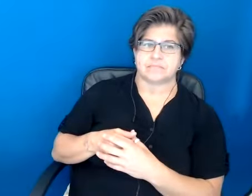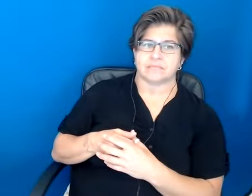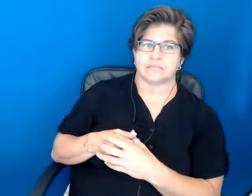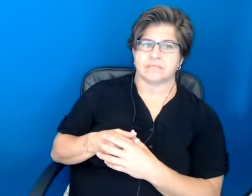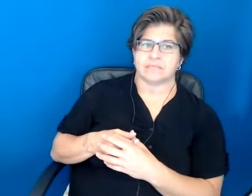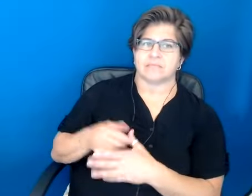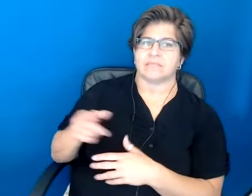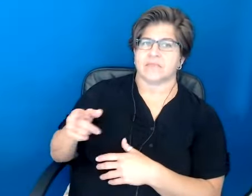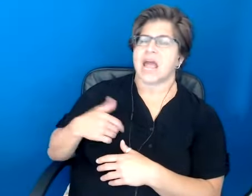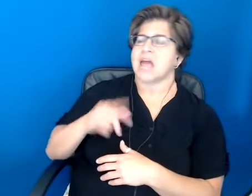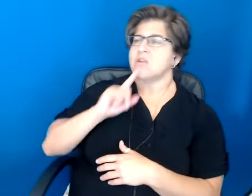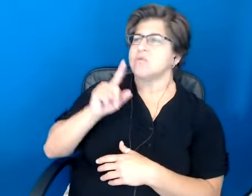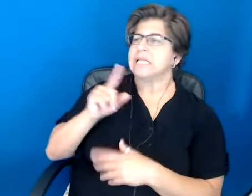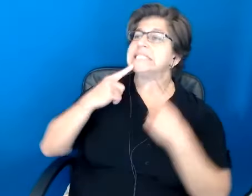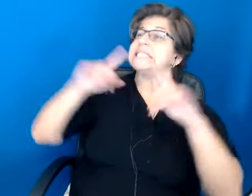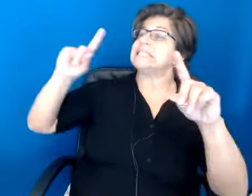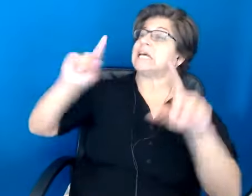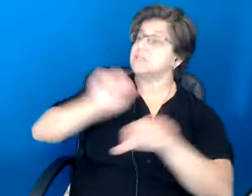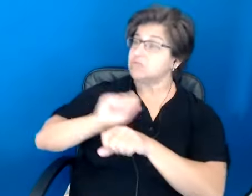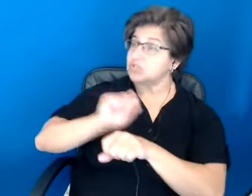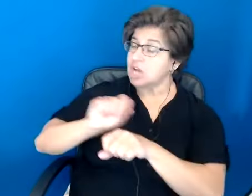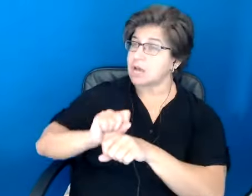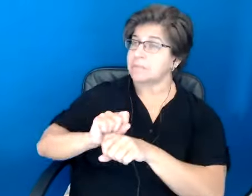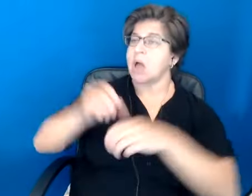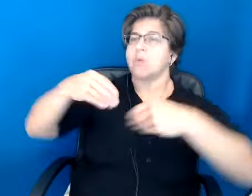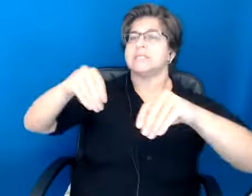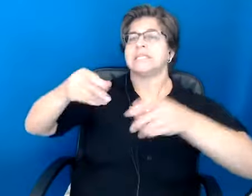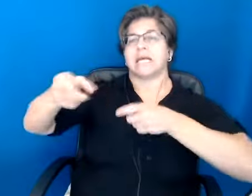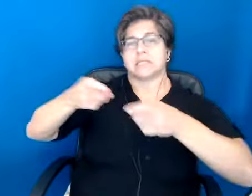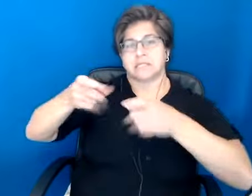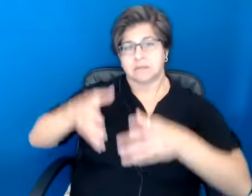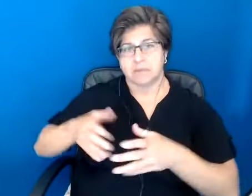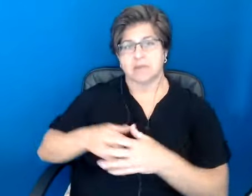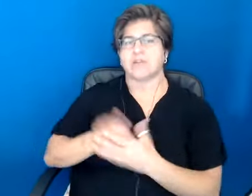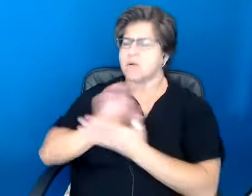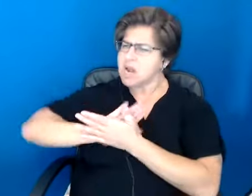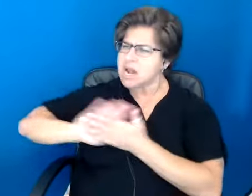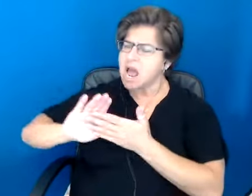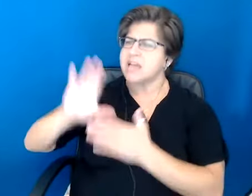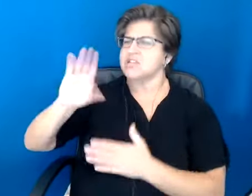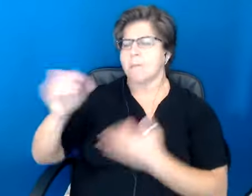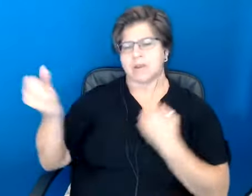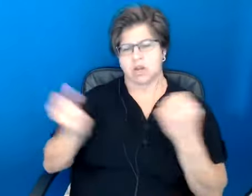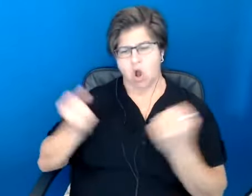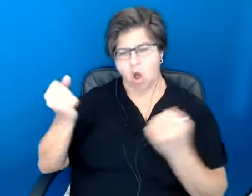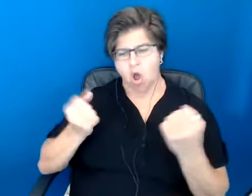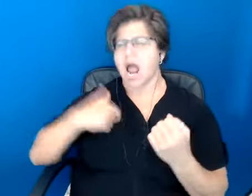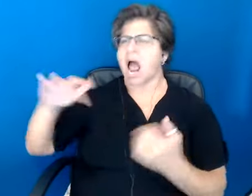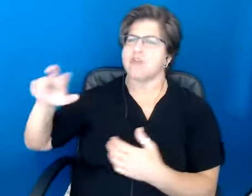doing. I was very, very fortunate when I arrived in Al-Anon. When I arrived in Al-Anon, I had been a workaholic, and I had a very